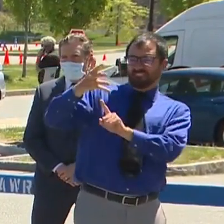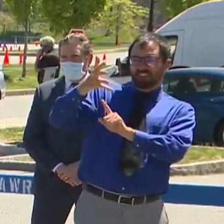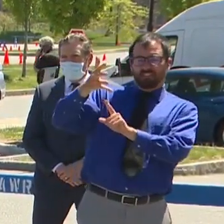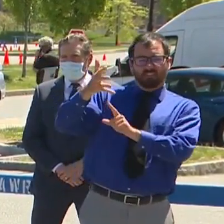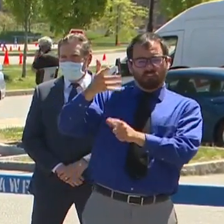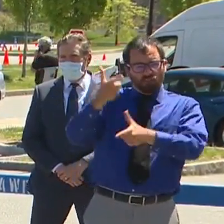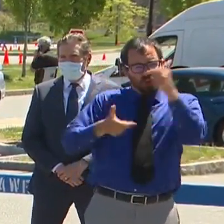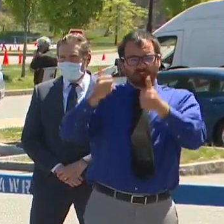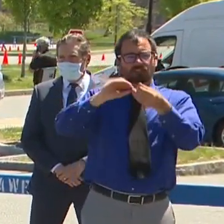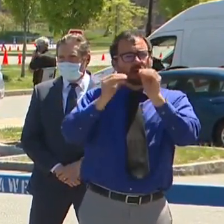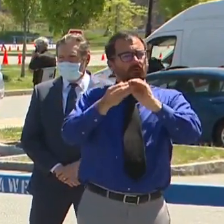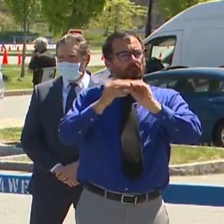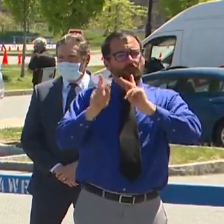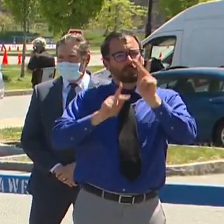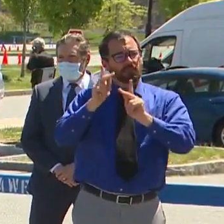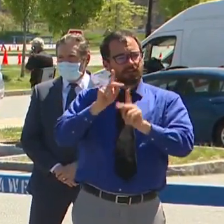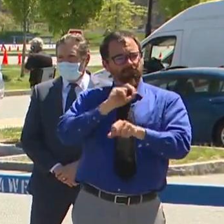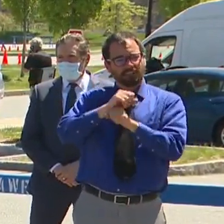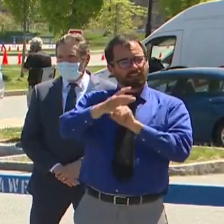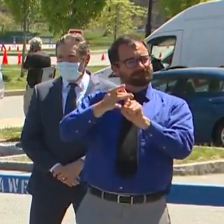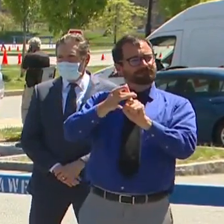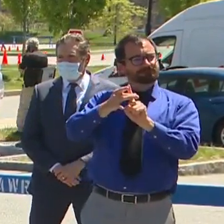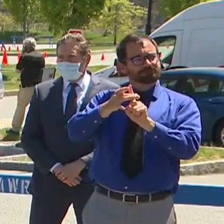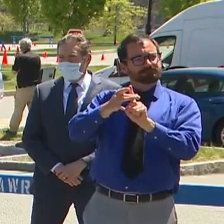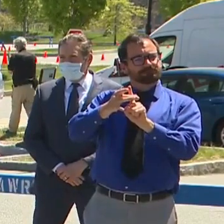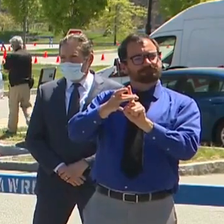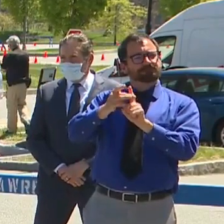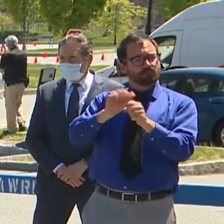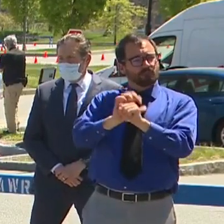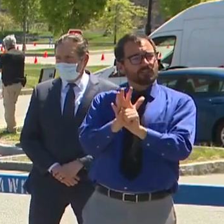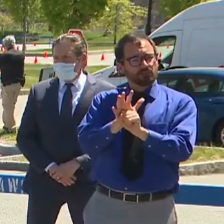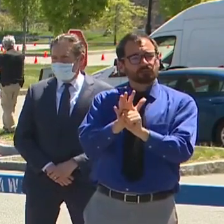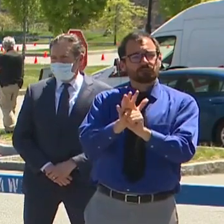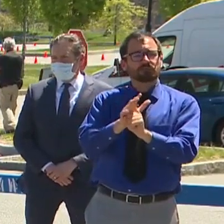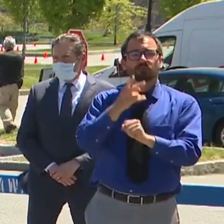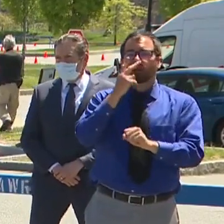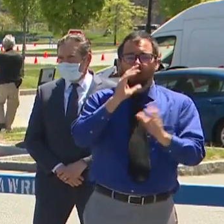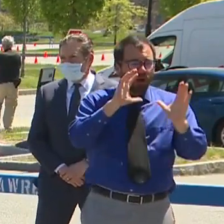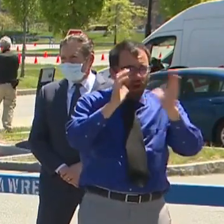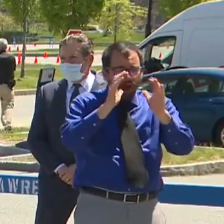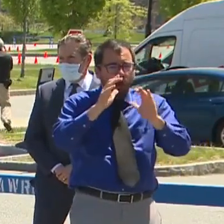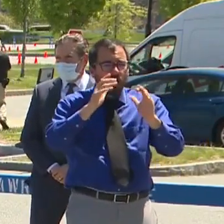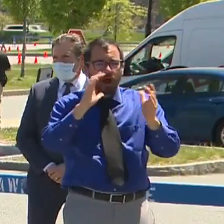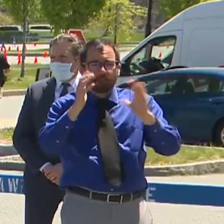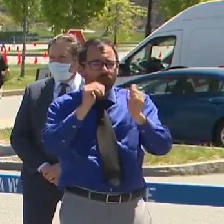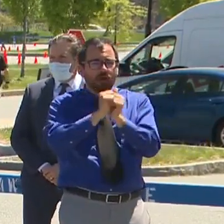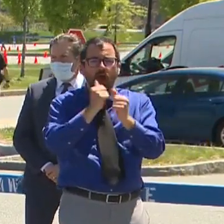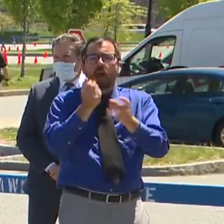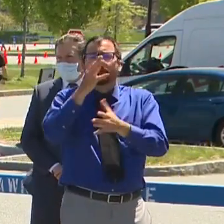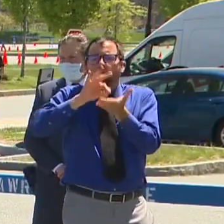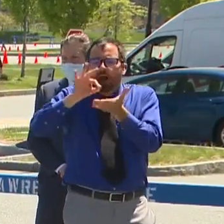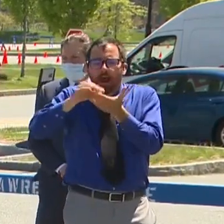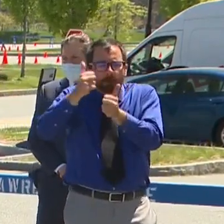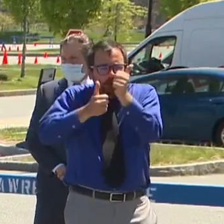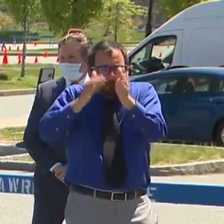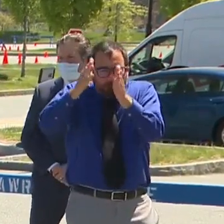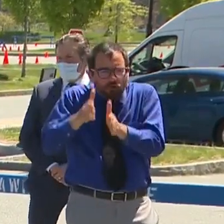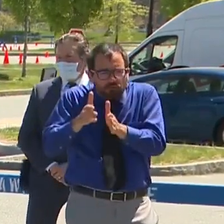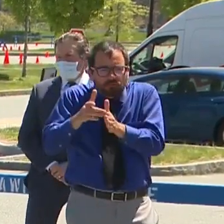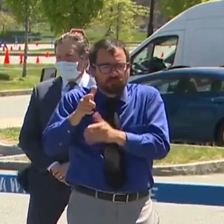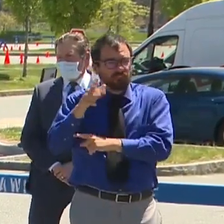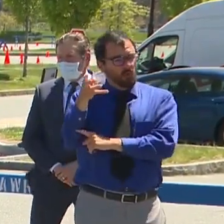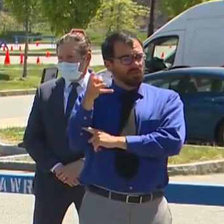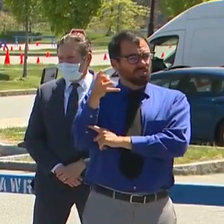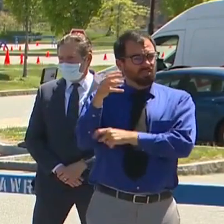leveled off have been decreasing, but Lawrence cases keep growing. As of last night, we had 2,729 cases and have